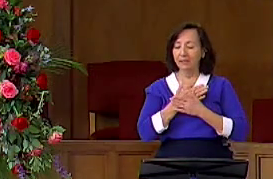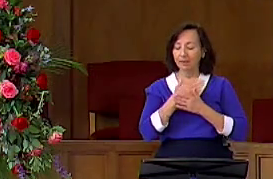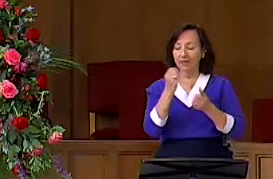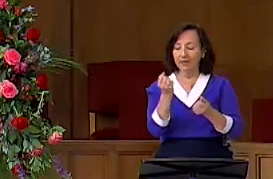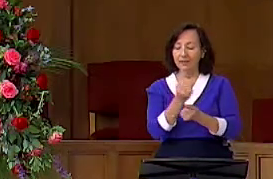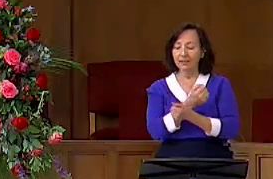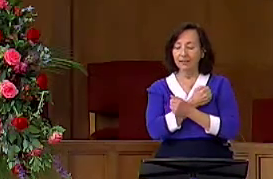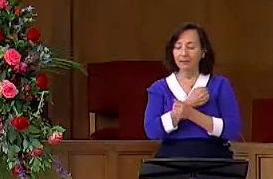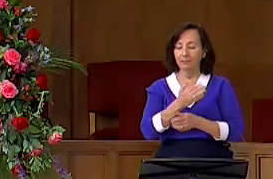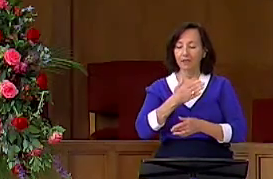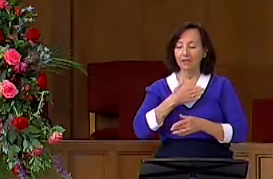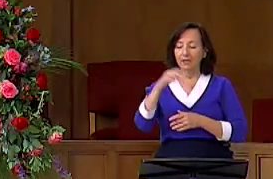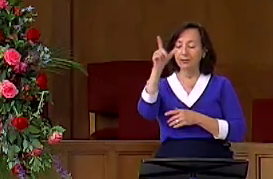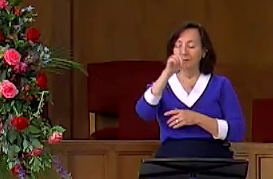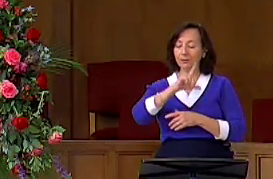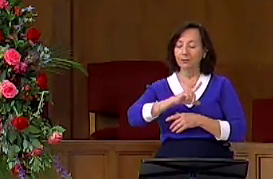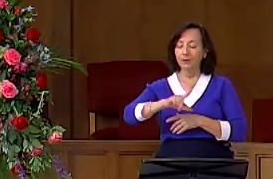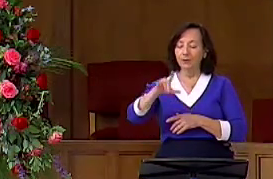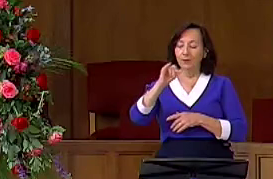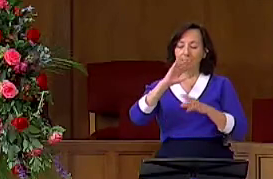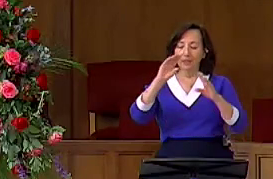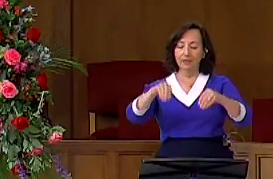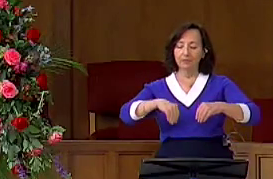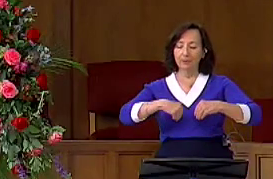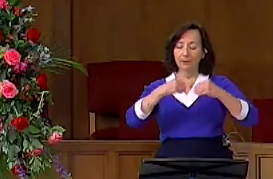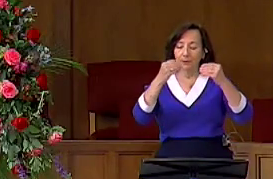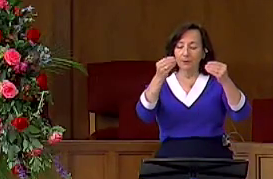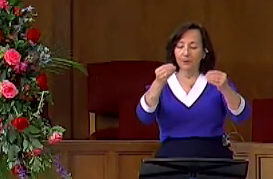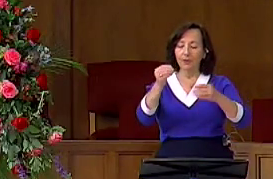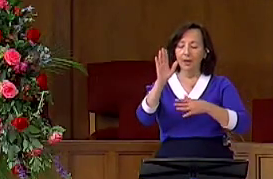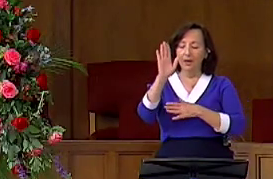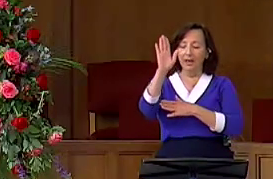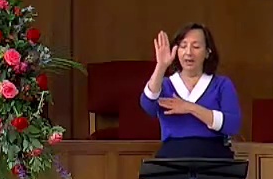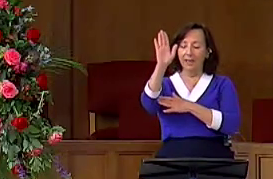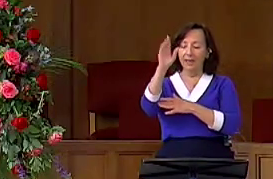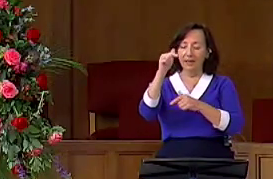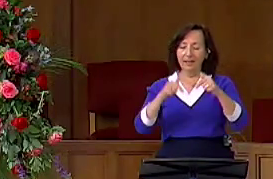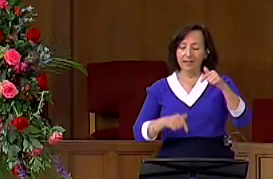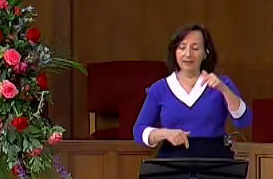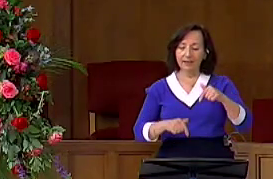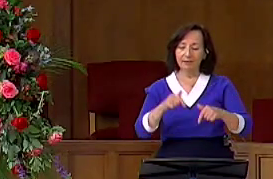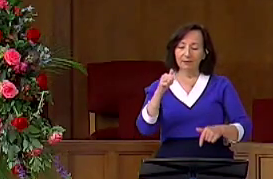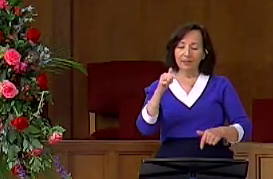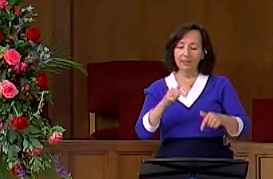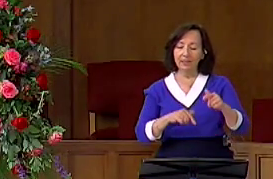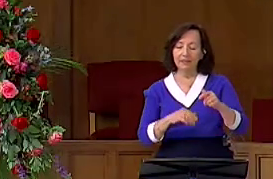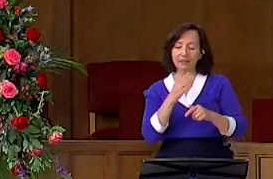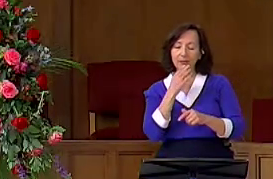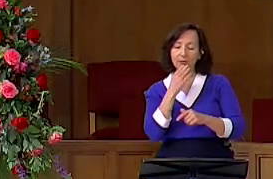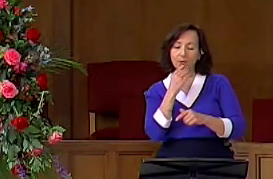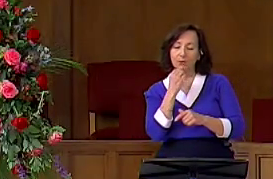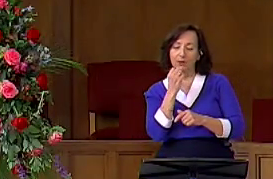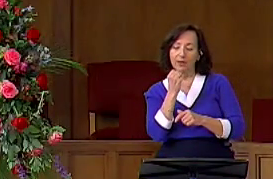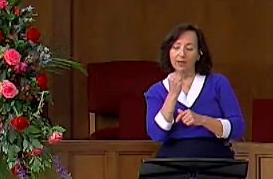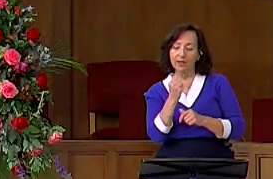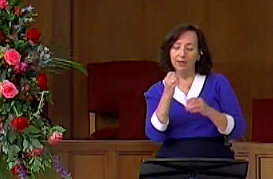Take my love, my Lord, I pour. At Thy feet